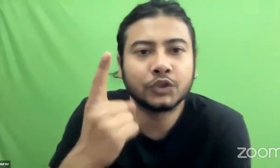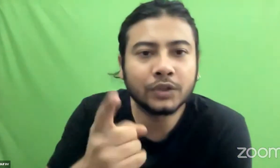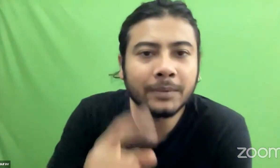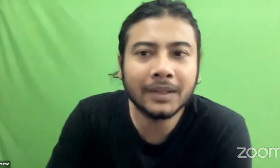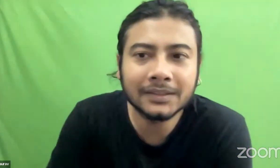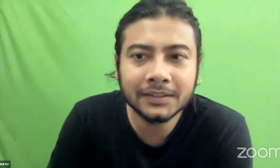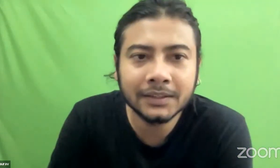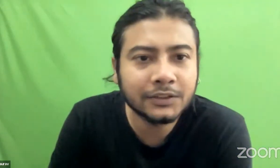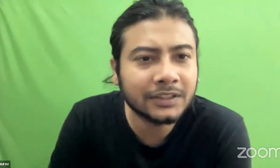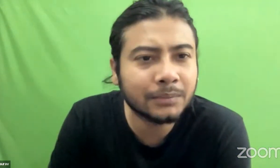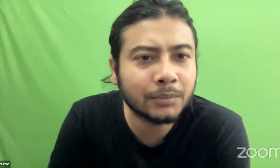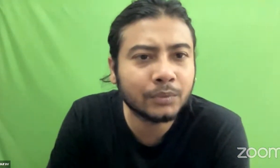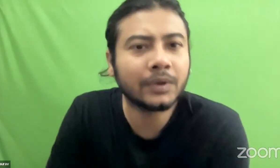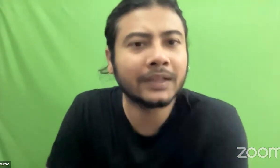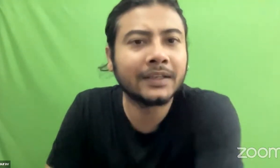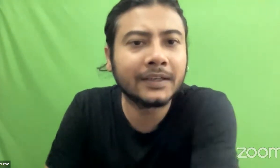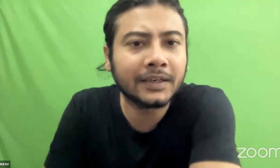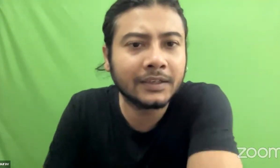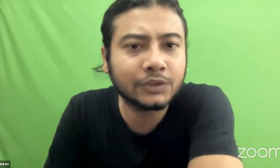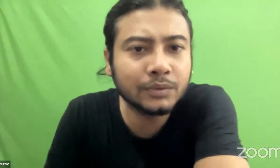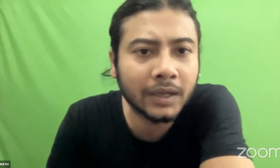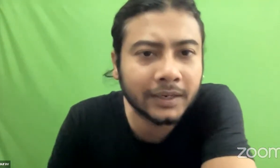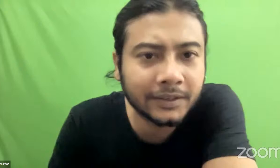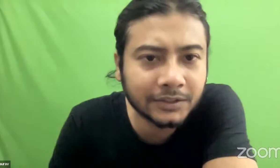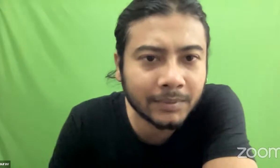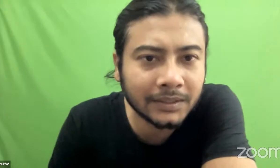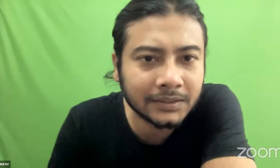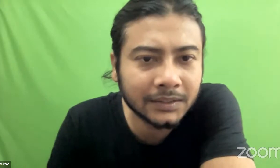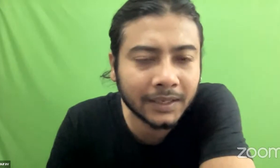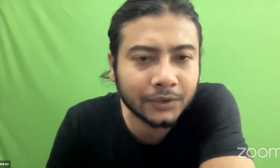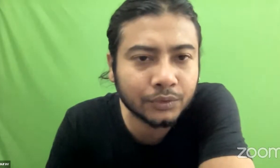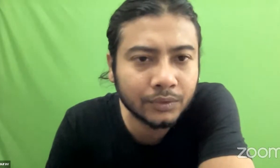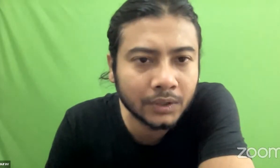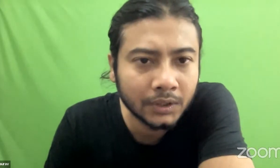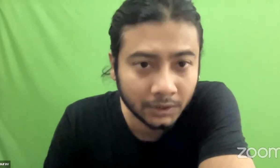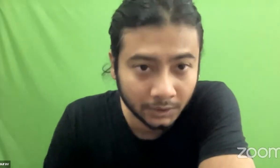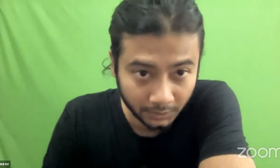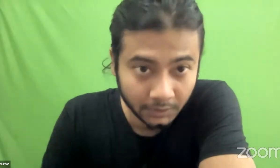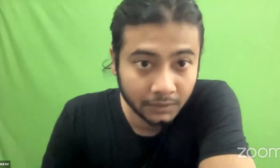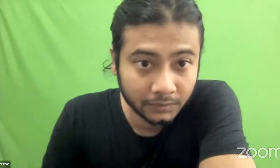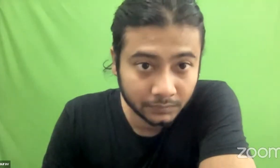Jyoti Mataji here. Chetan Prabhu, I think internet issue. Hare Krishna Mataji, thank you.